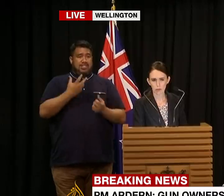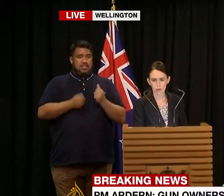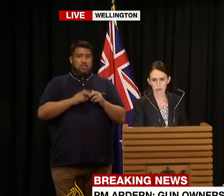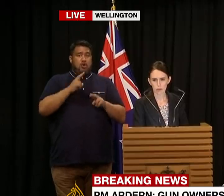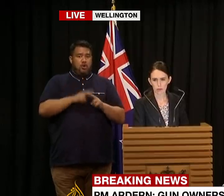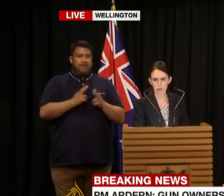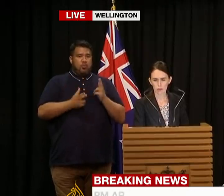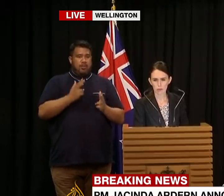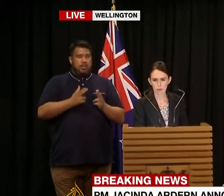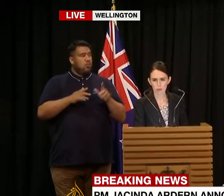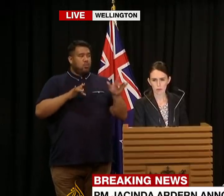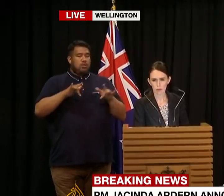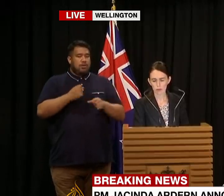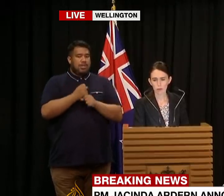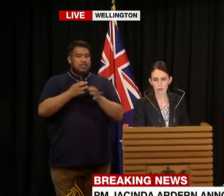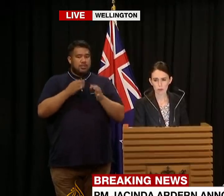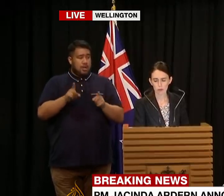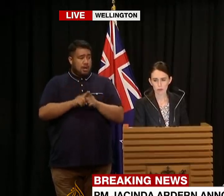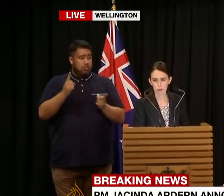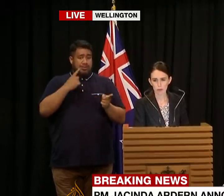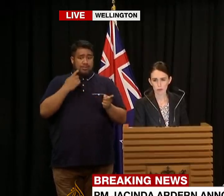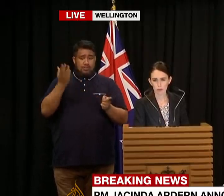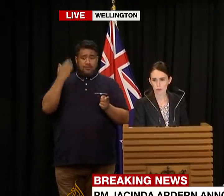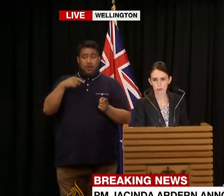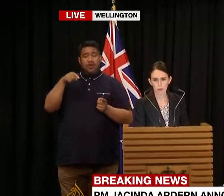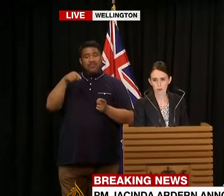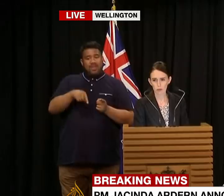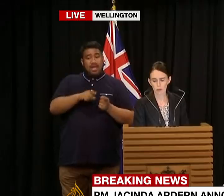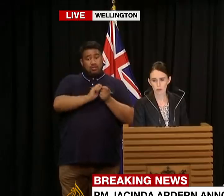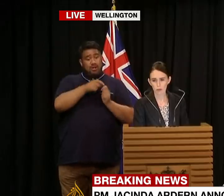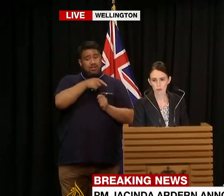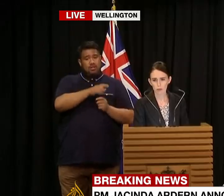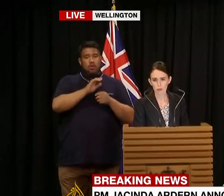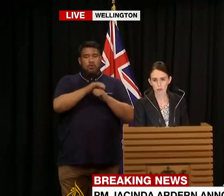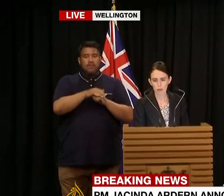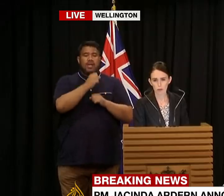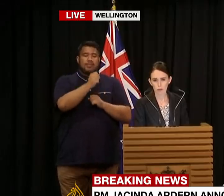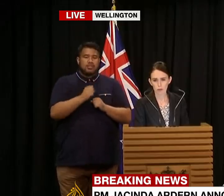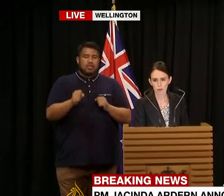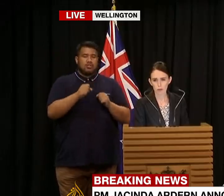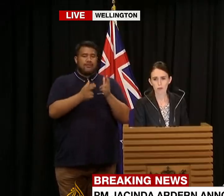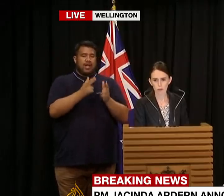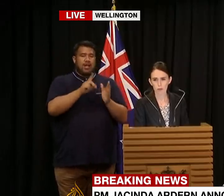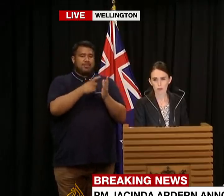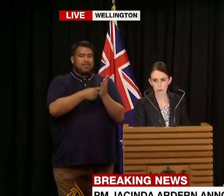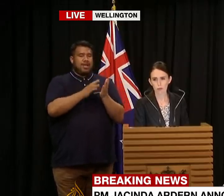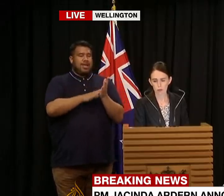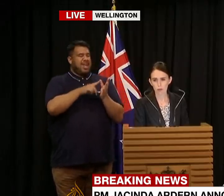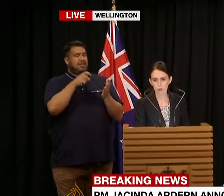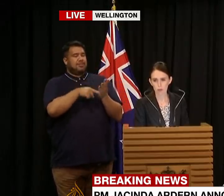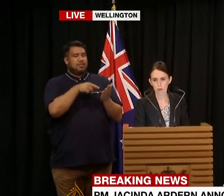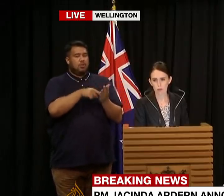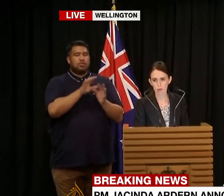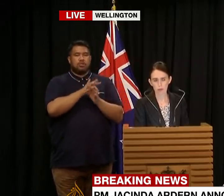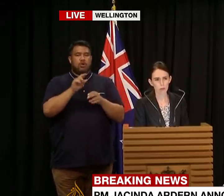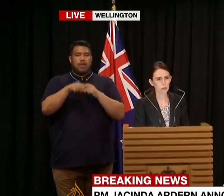Well, no decision had been made, and as the Prime Minister alluded to, this was about the administration of the Arms Act. It wasn't about the vetting or anything to do with the